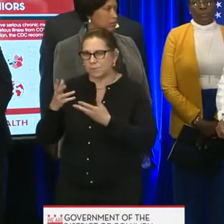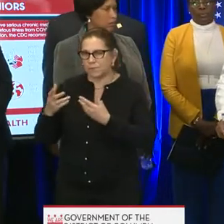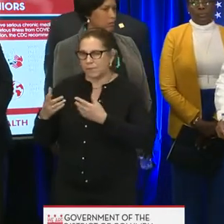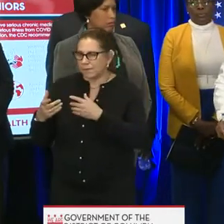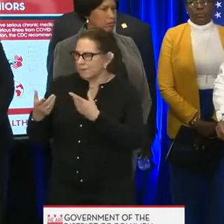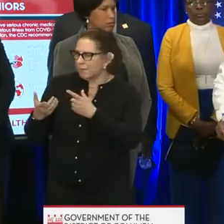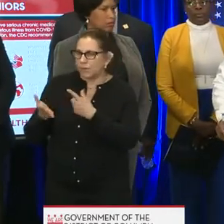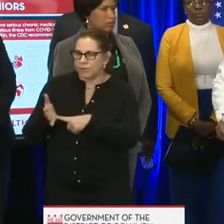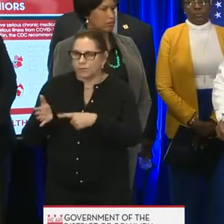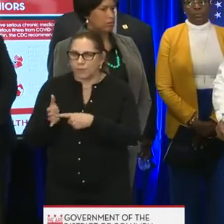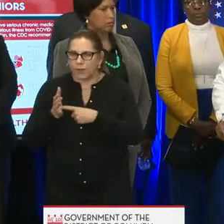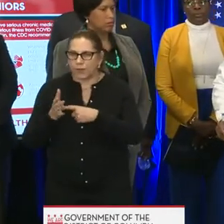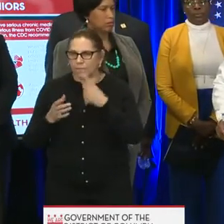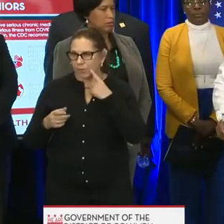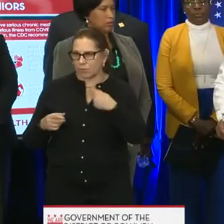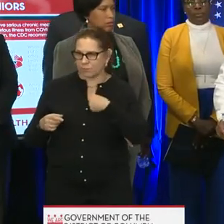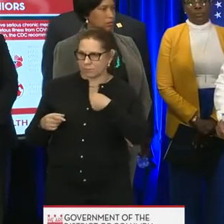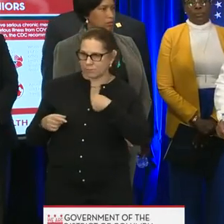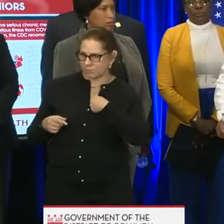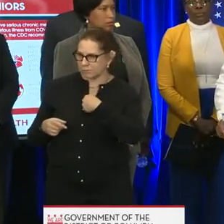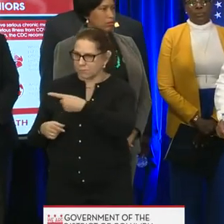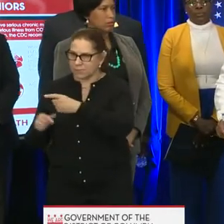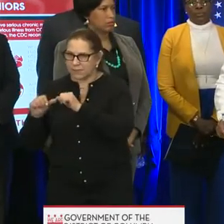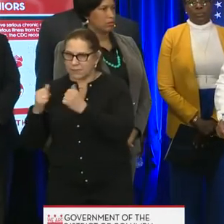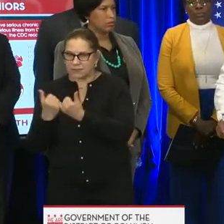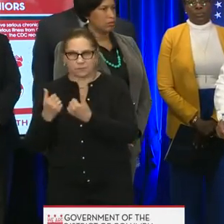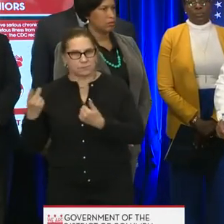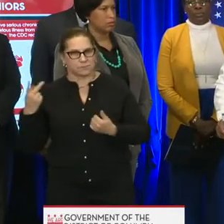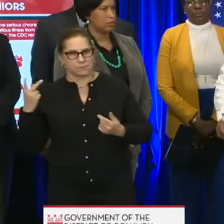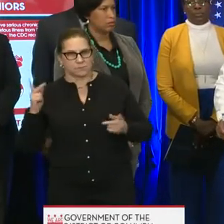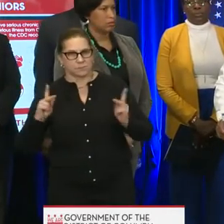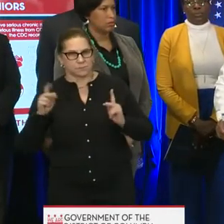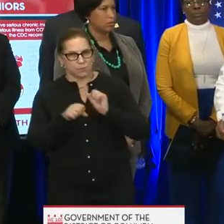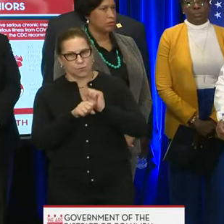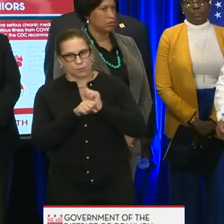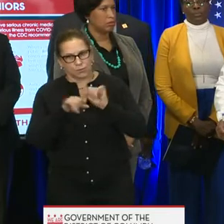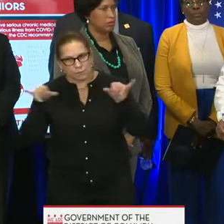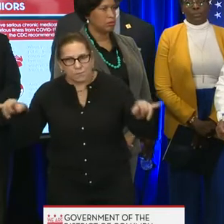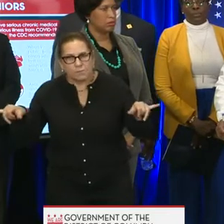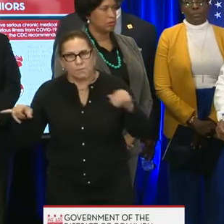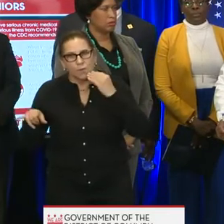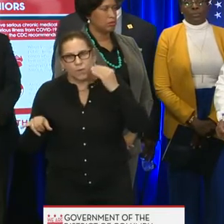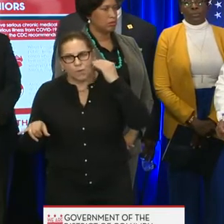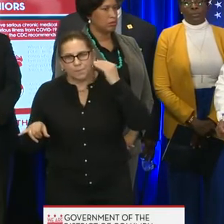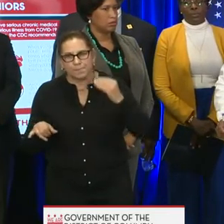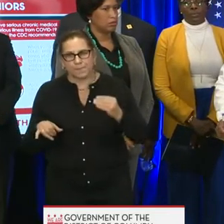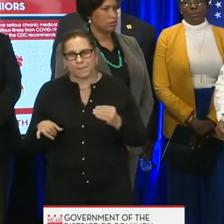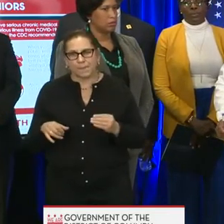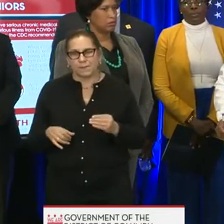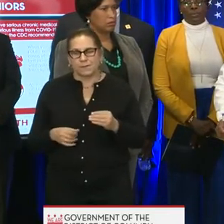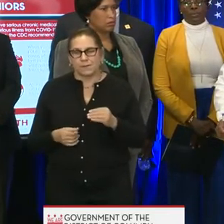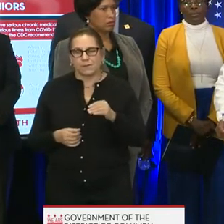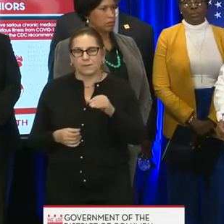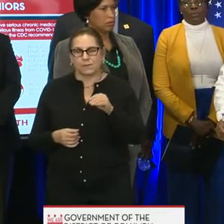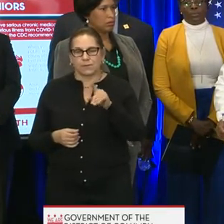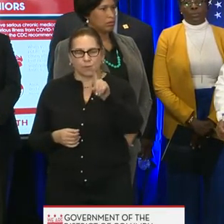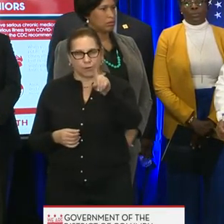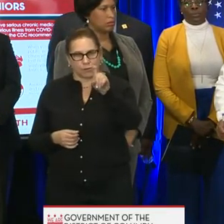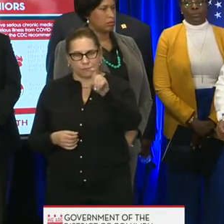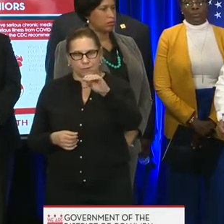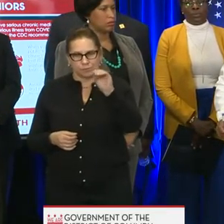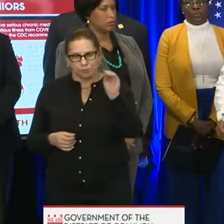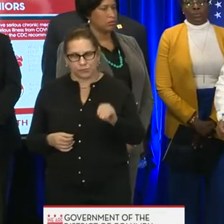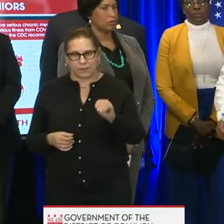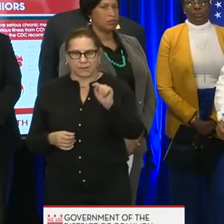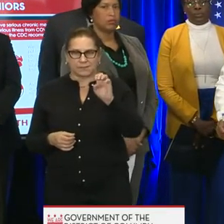to maintain an operational posture. Some agencies will have 100% telework. Other agencies will be adopting